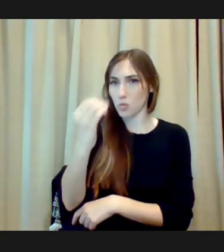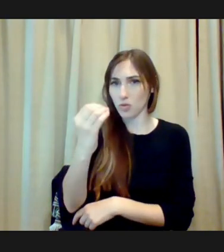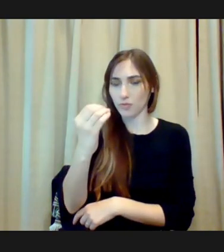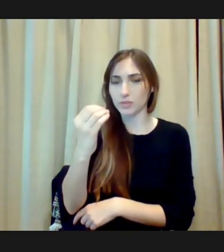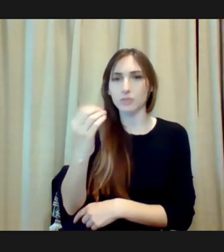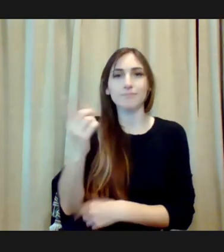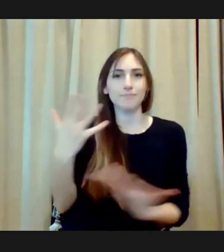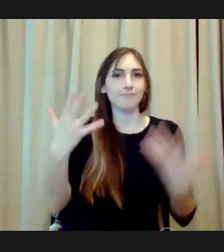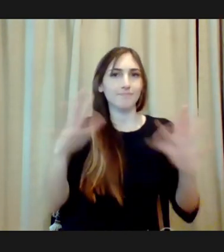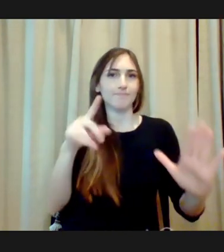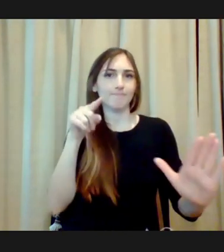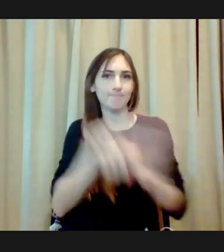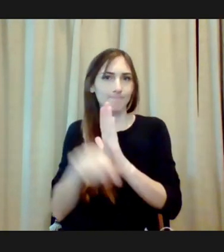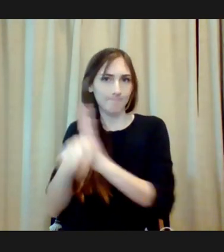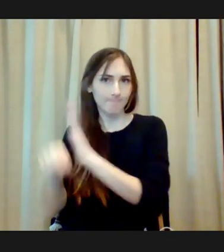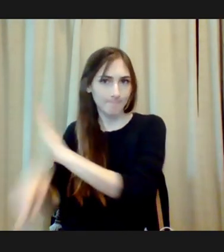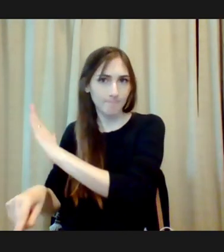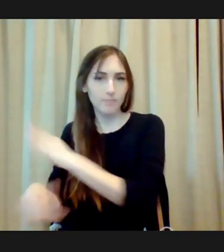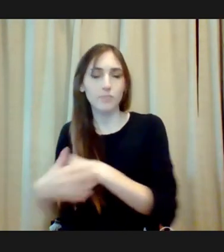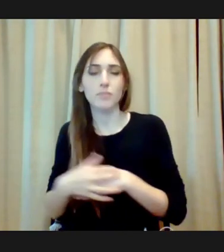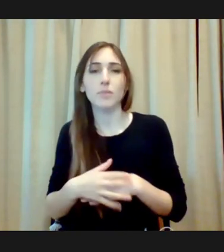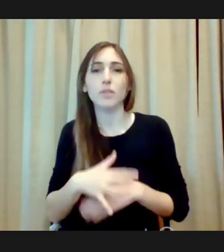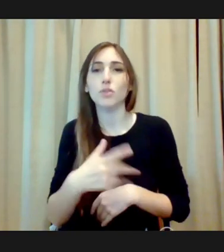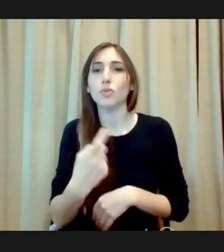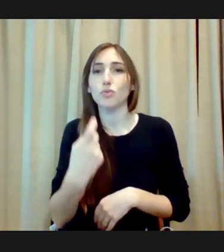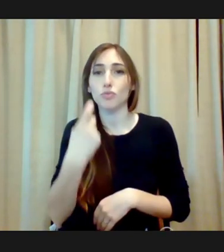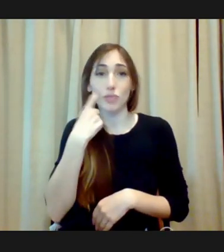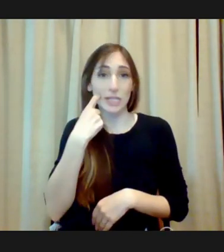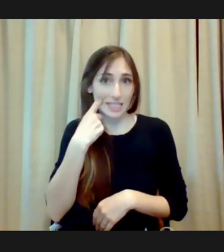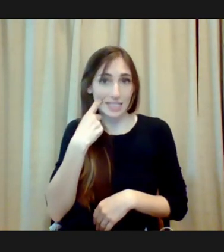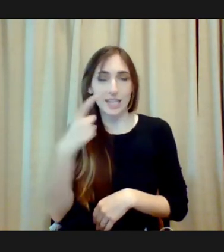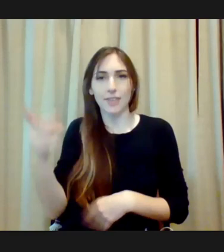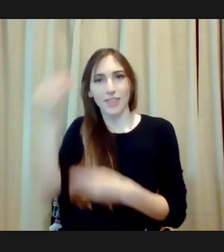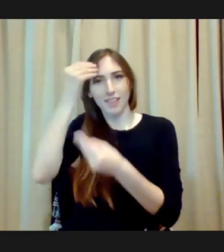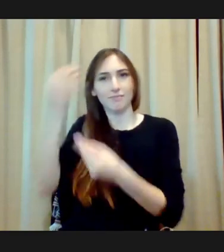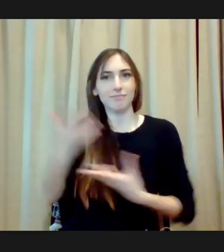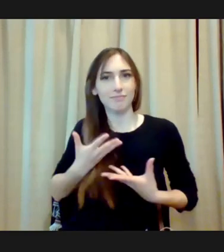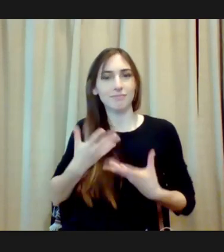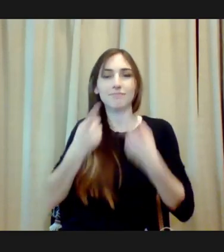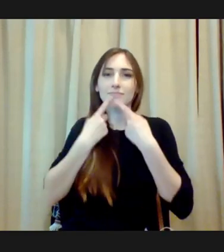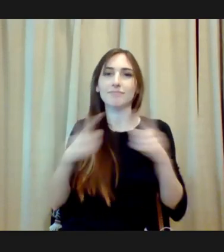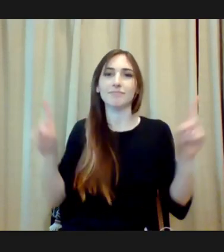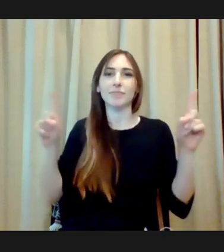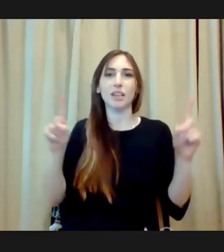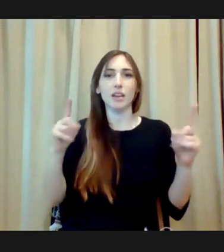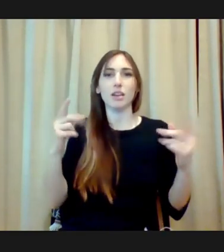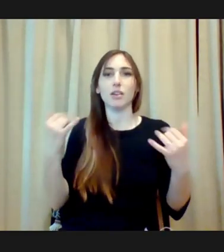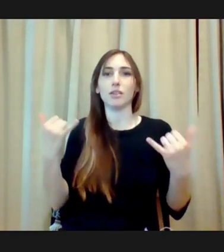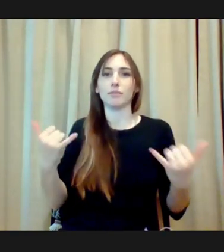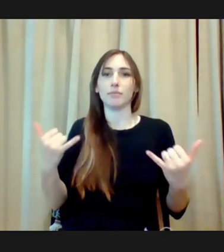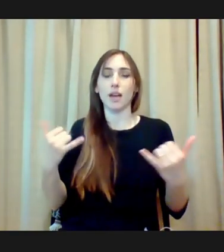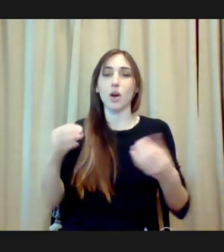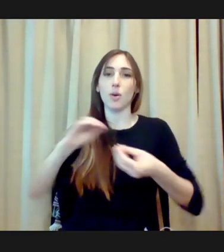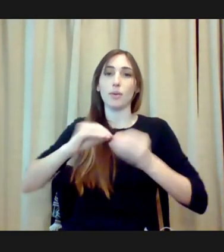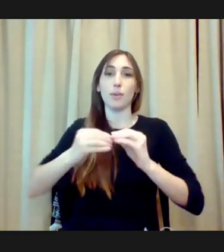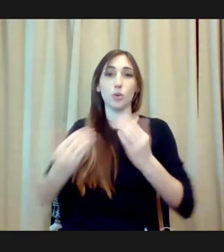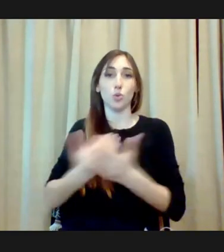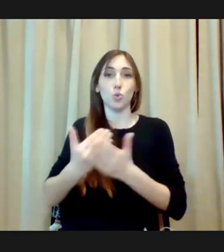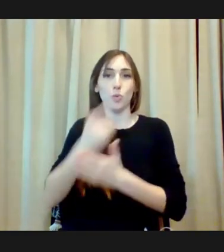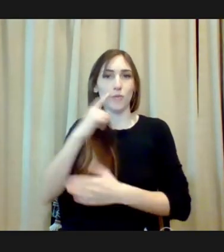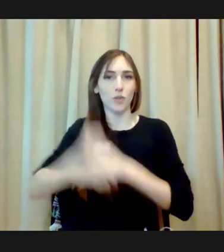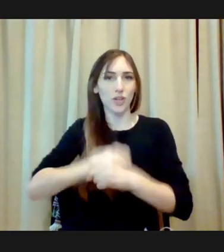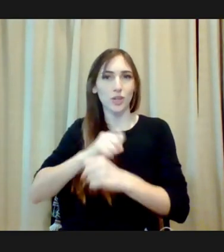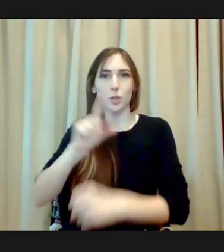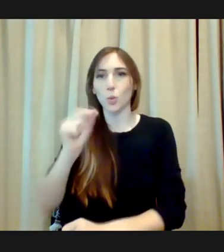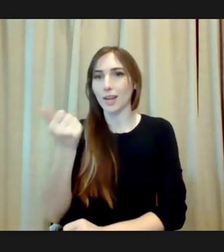recently revealed their 2019 population numbers, although they did it in a very